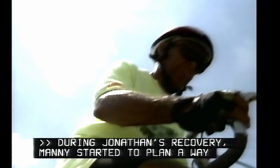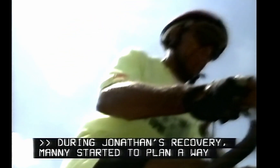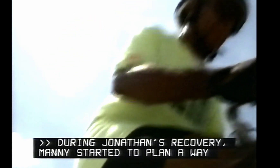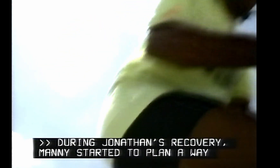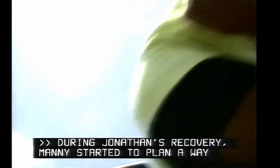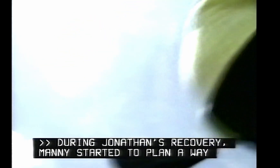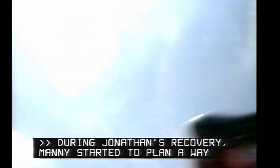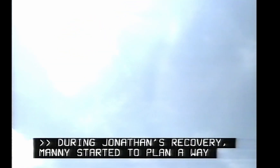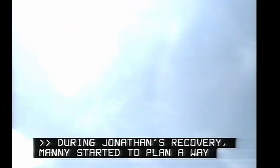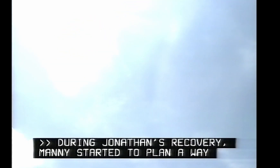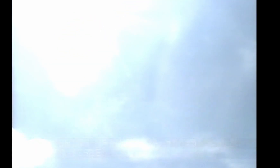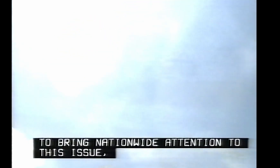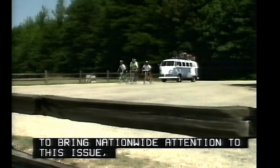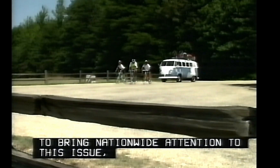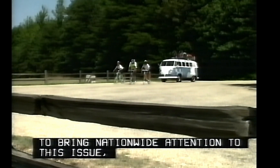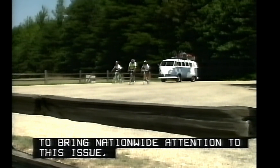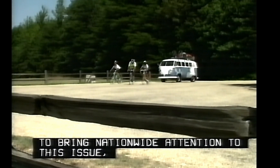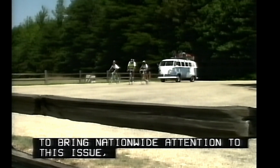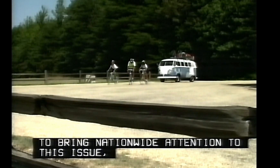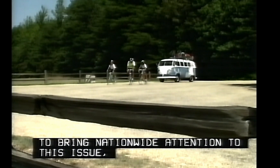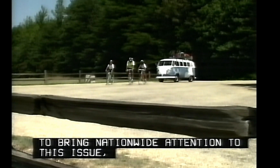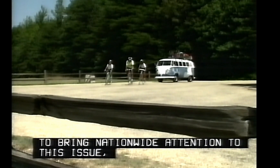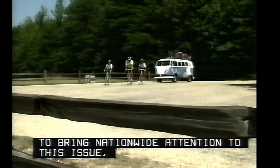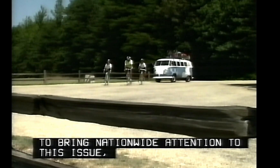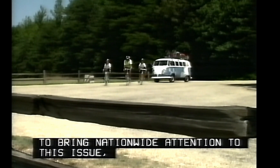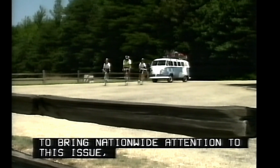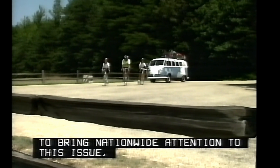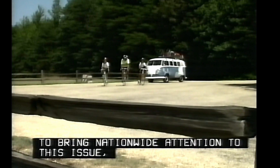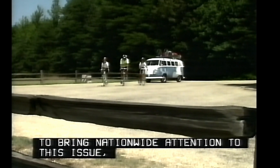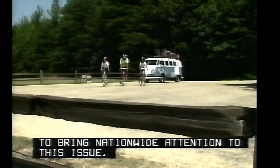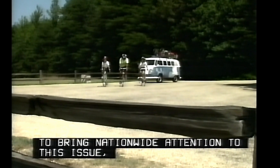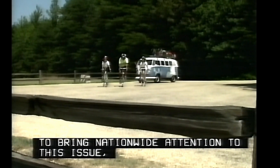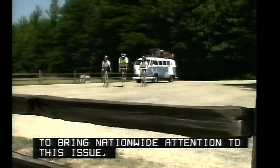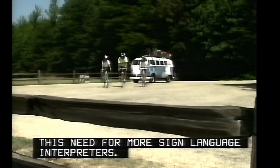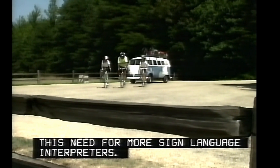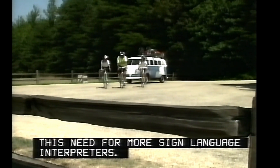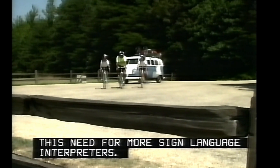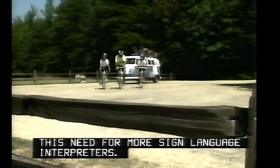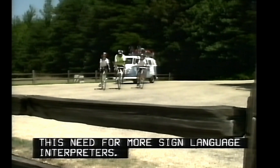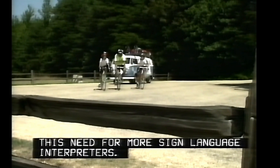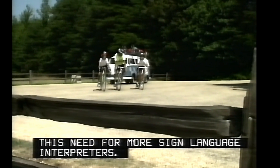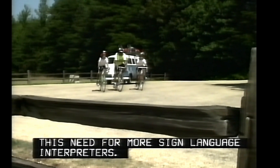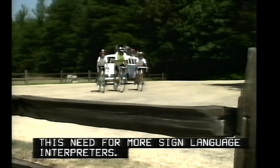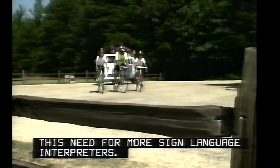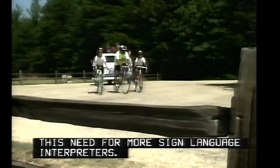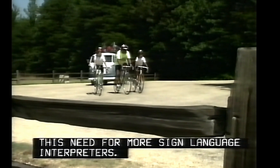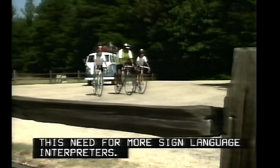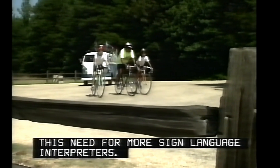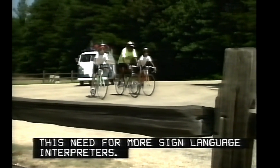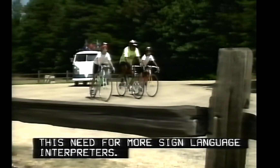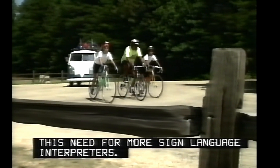surgery. After the surgery, he was in intensive care for 3 days. He was being watched